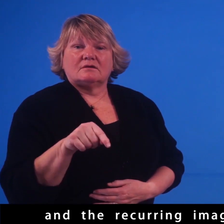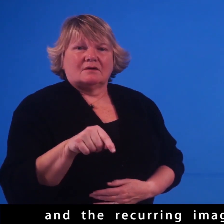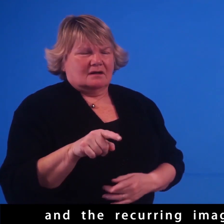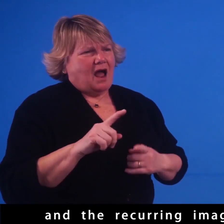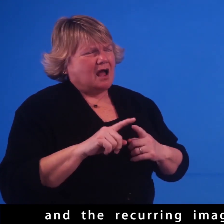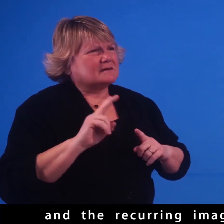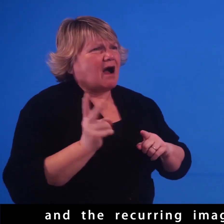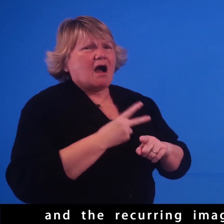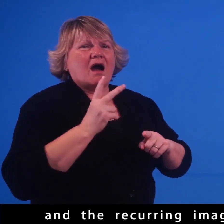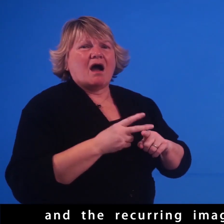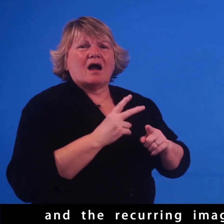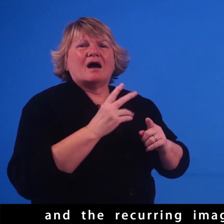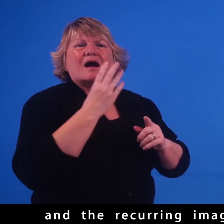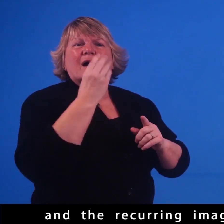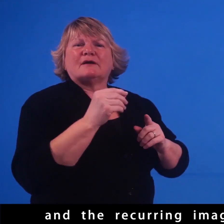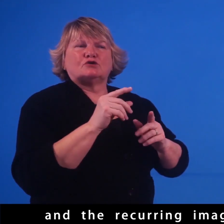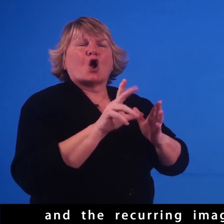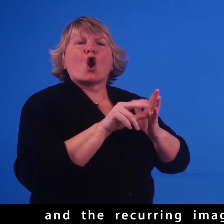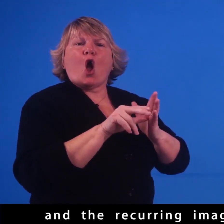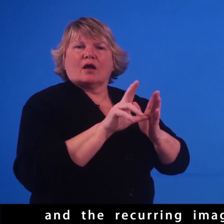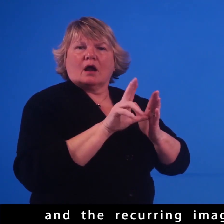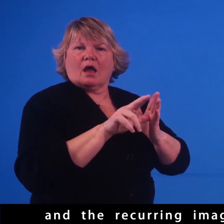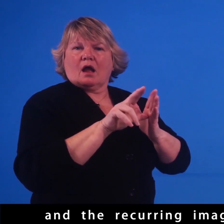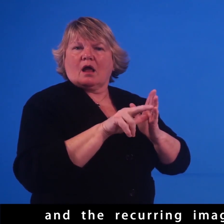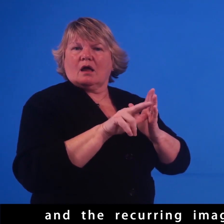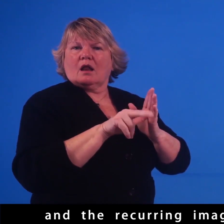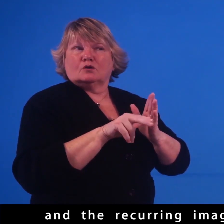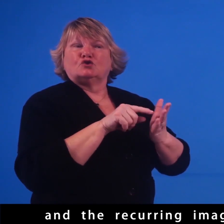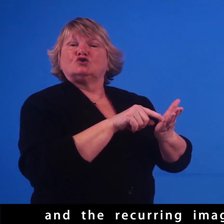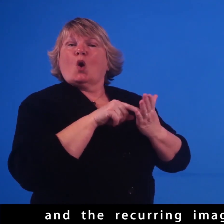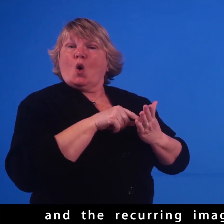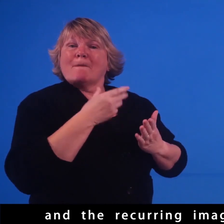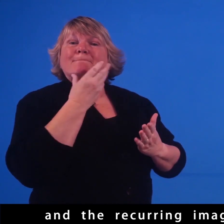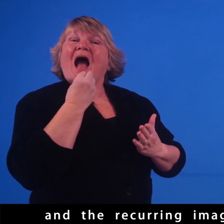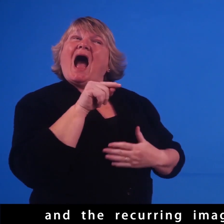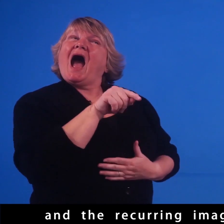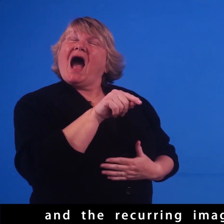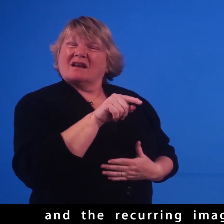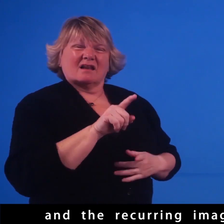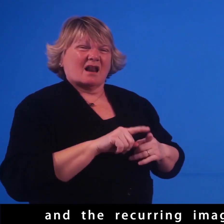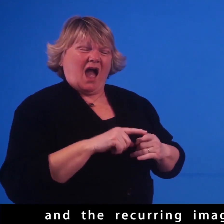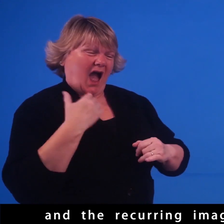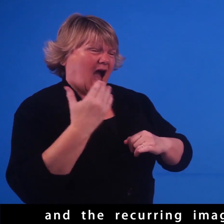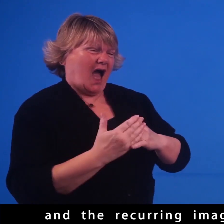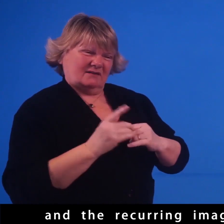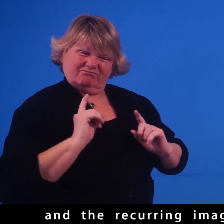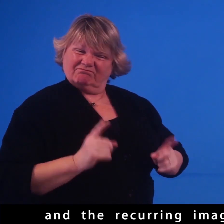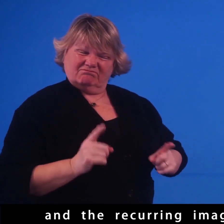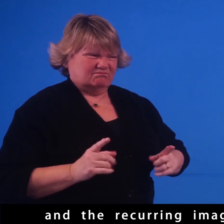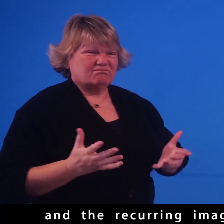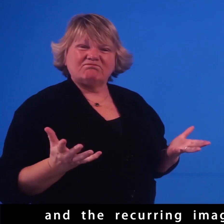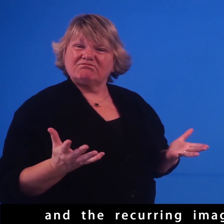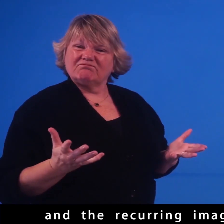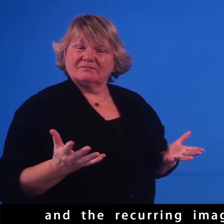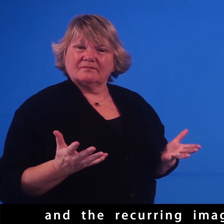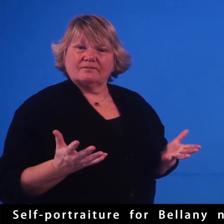and the recurring image of the ticking clock combine to portray a man at the end of his